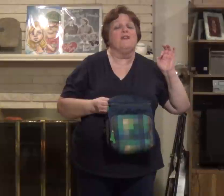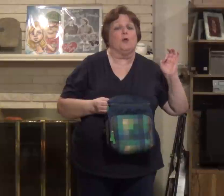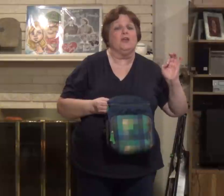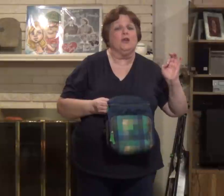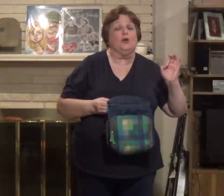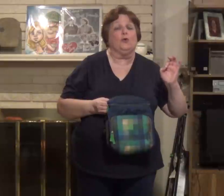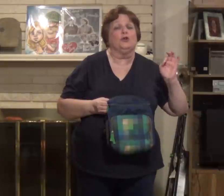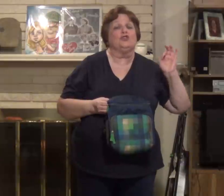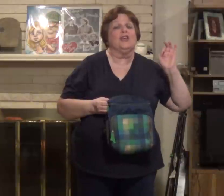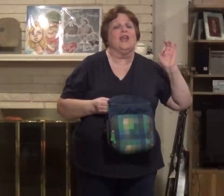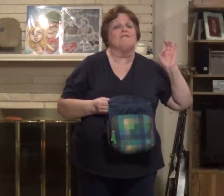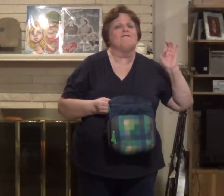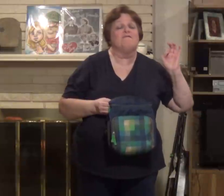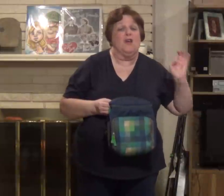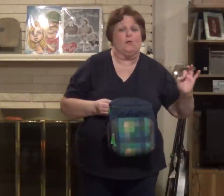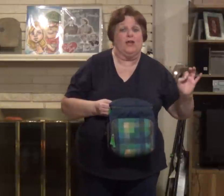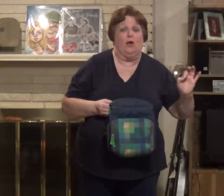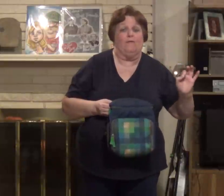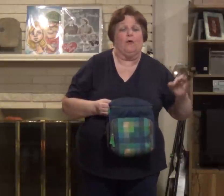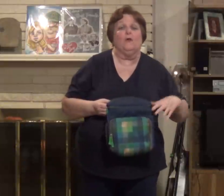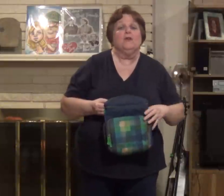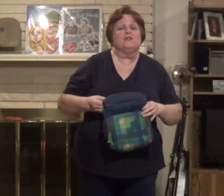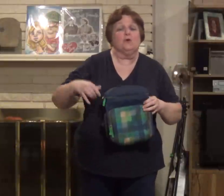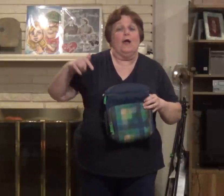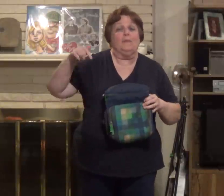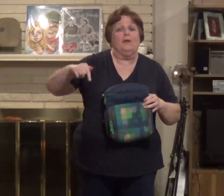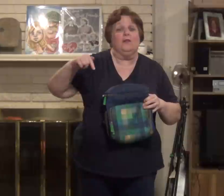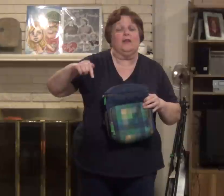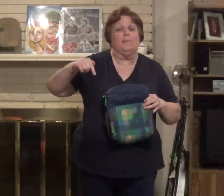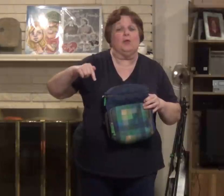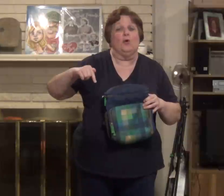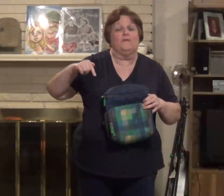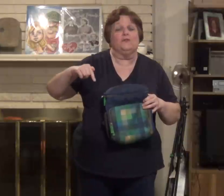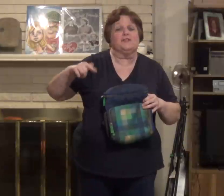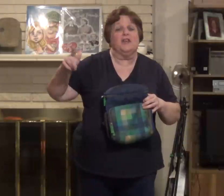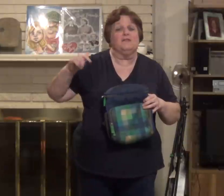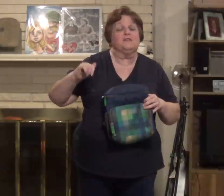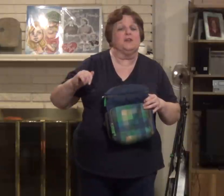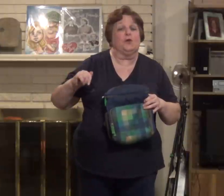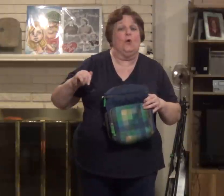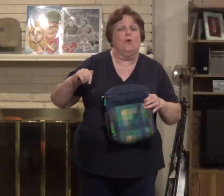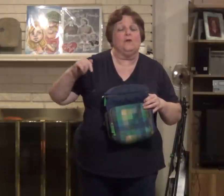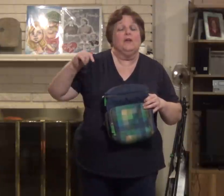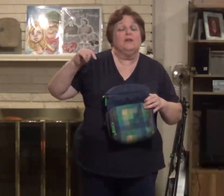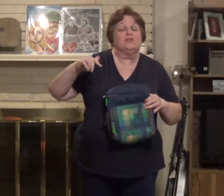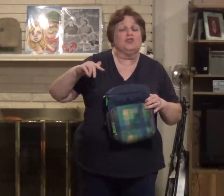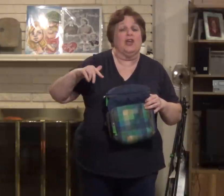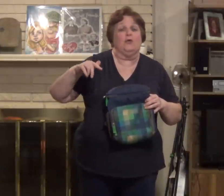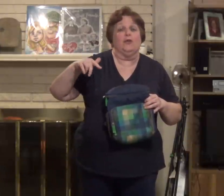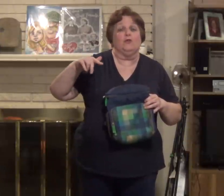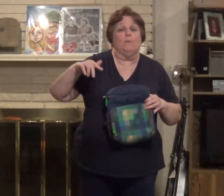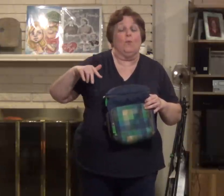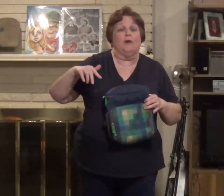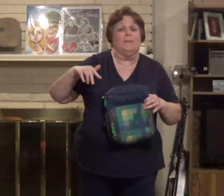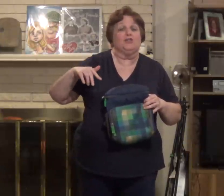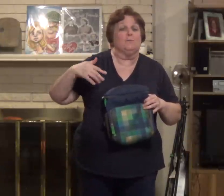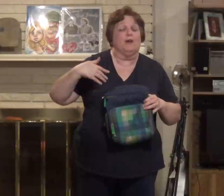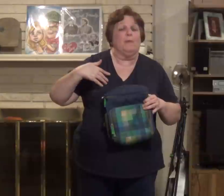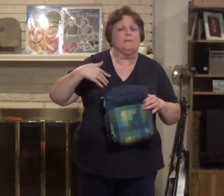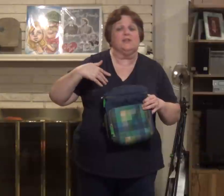very encouraging and very helpful. So I'm going to link it below. If you decide to visit Nicole's channel and you want to mention Money Mom sent